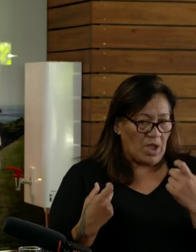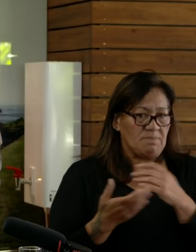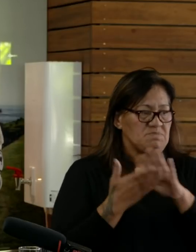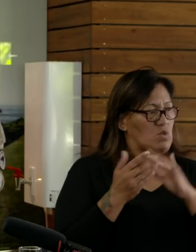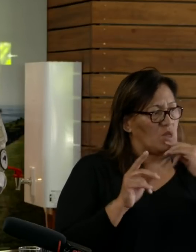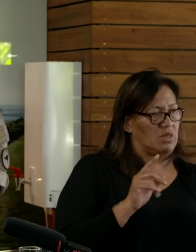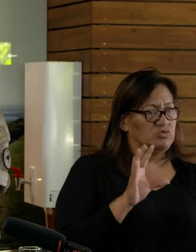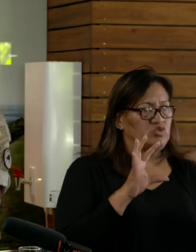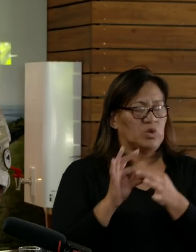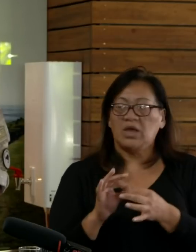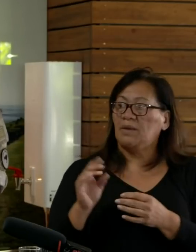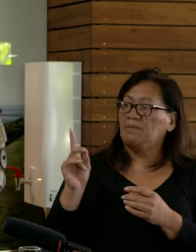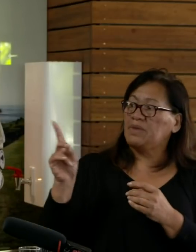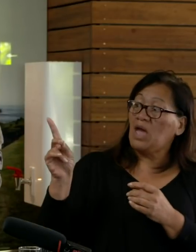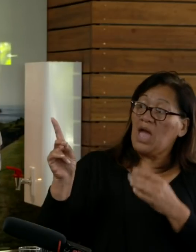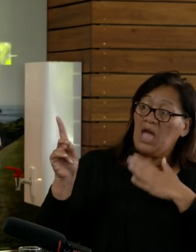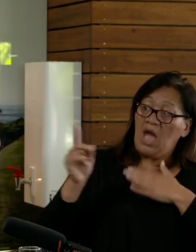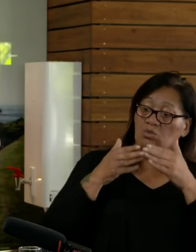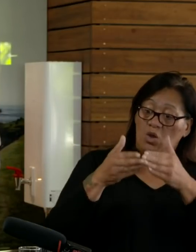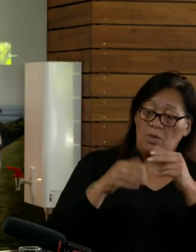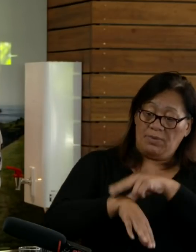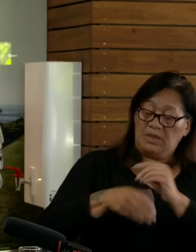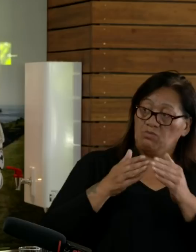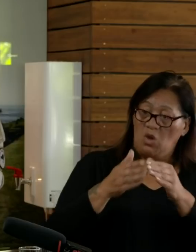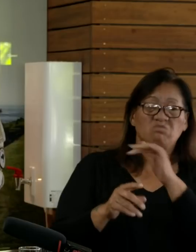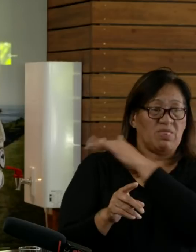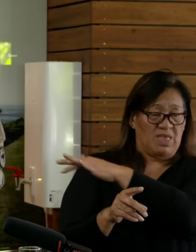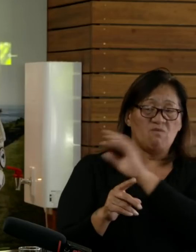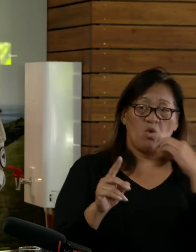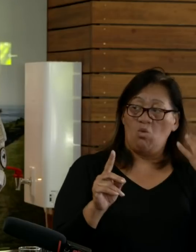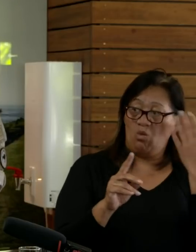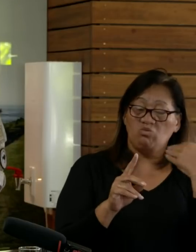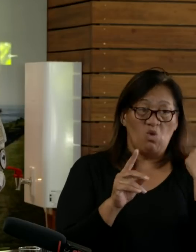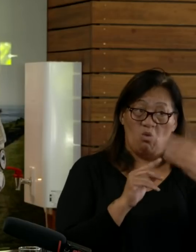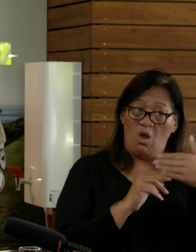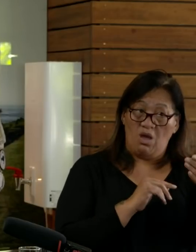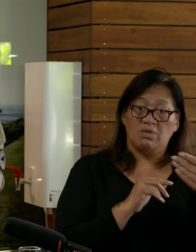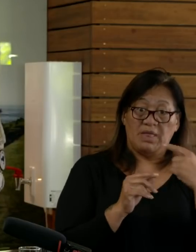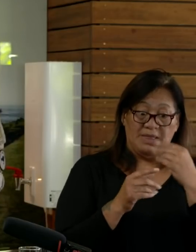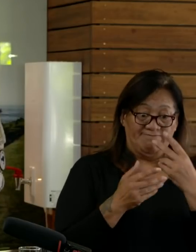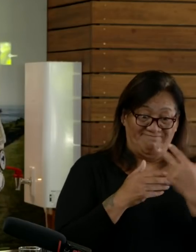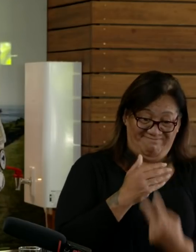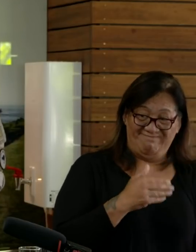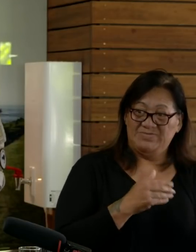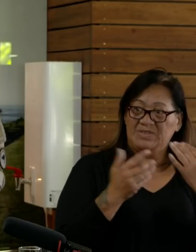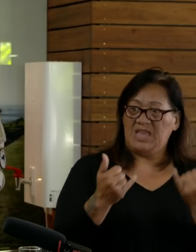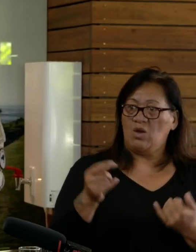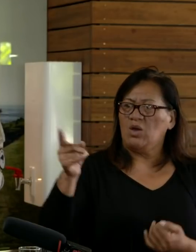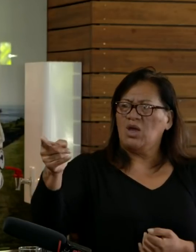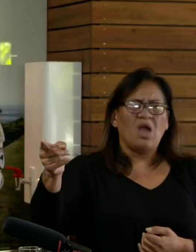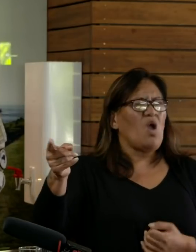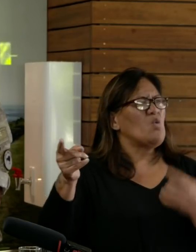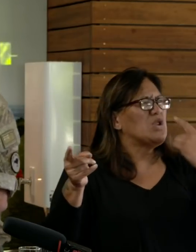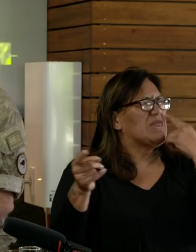two bodies? DR's been there for some time, but I can tell you that they are deployed as we speak. Commissioner, what do you